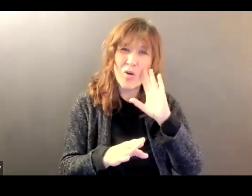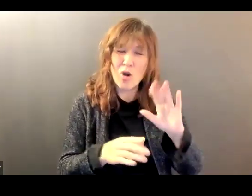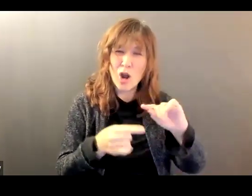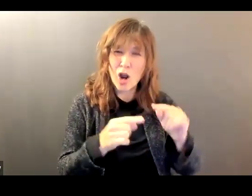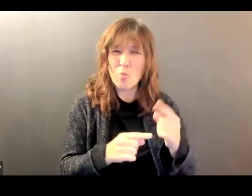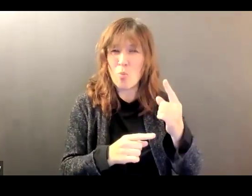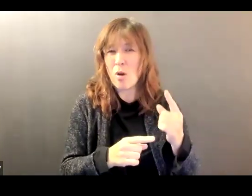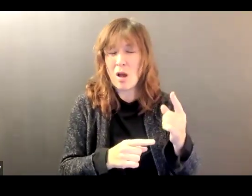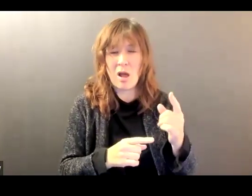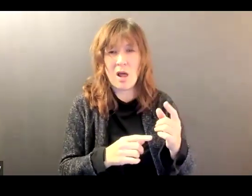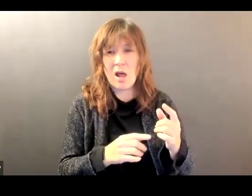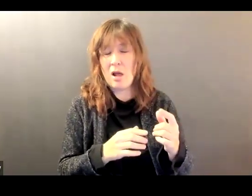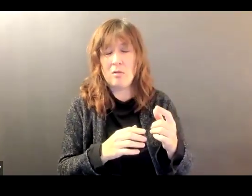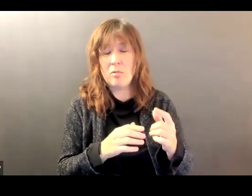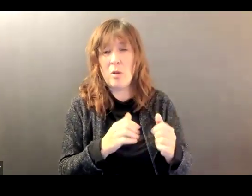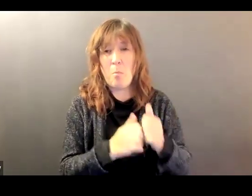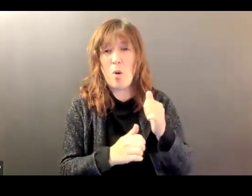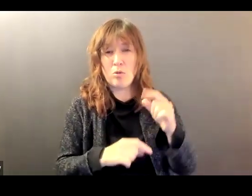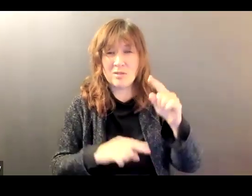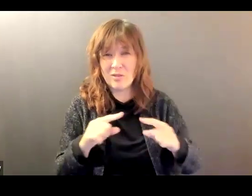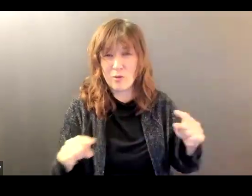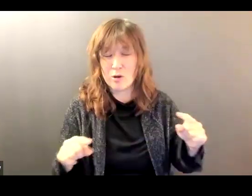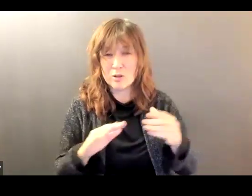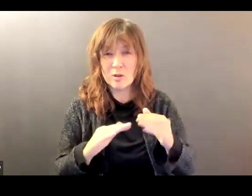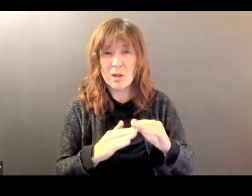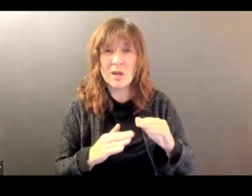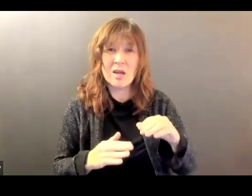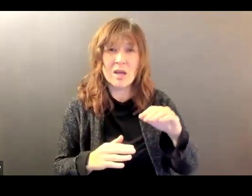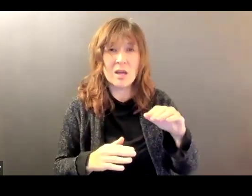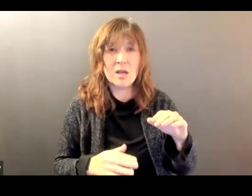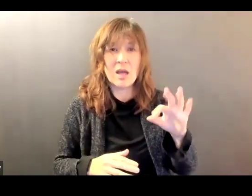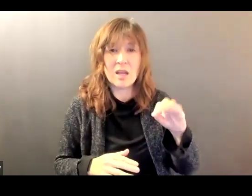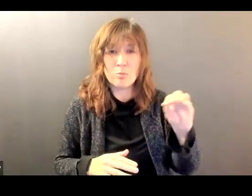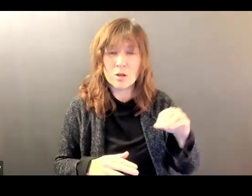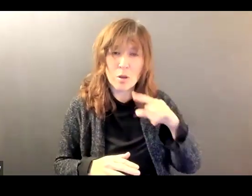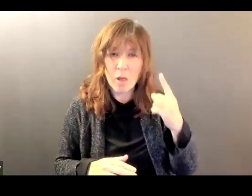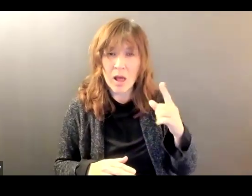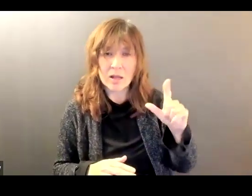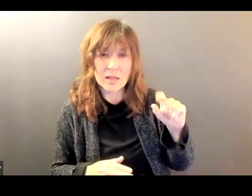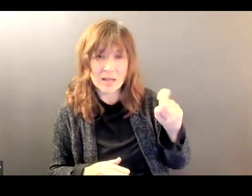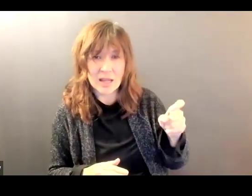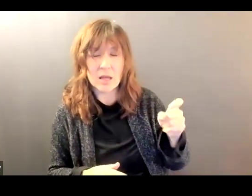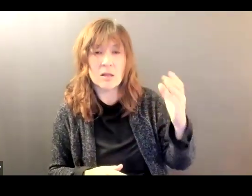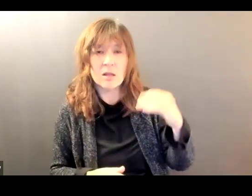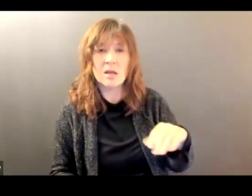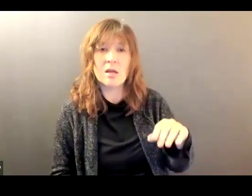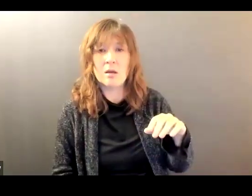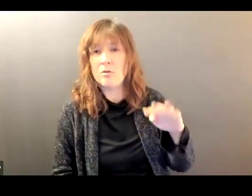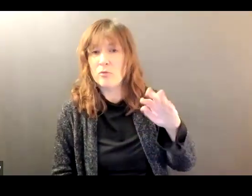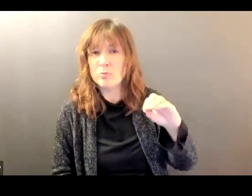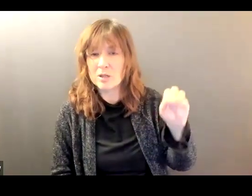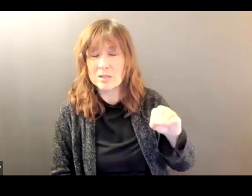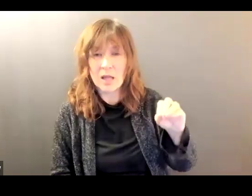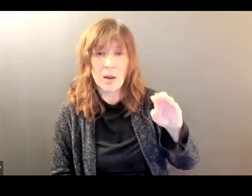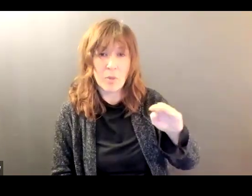you already know, 91% of Lee Academy students are Black or Latinx, 46% are multilingual learners, 81% are economically disadvantaged. Closing